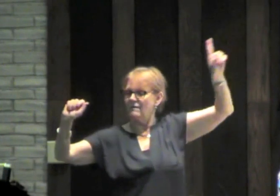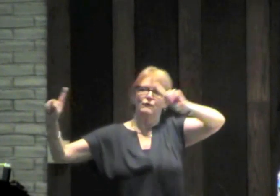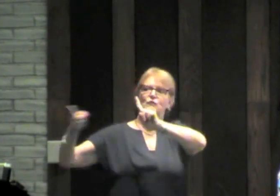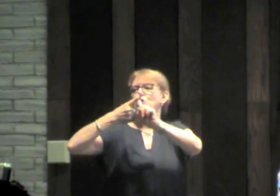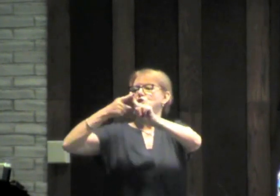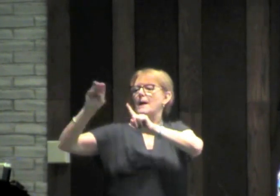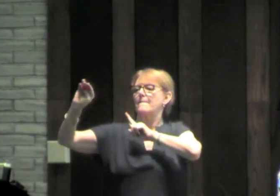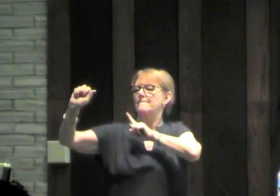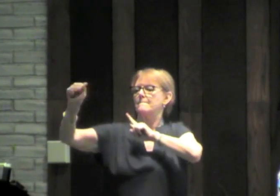called a Madabah.